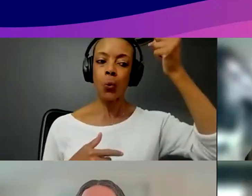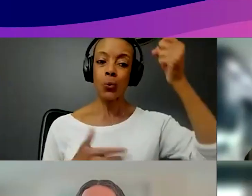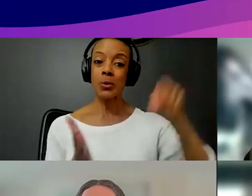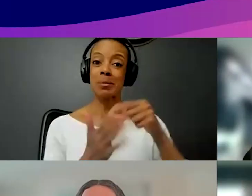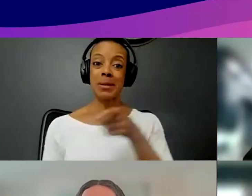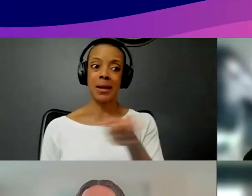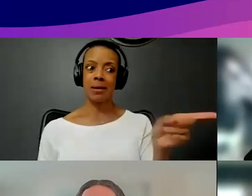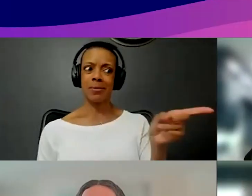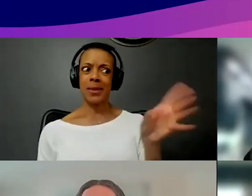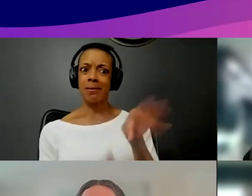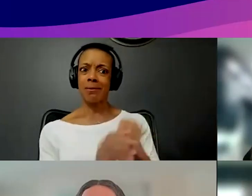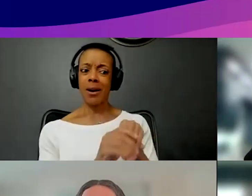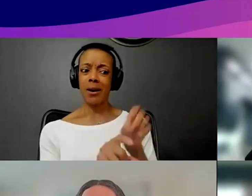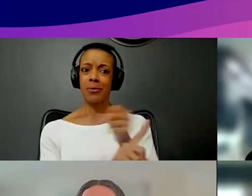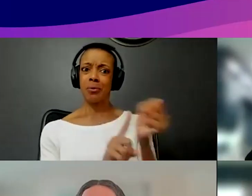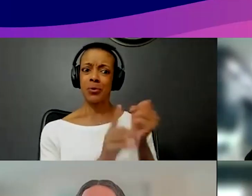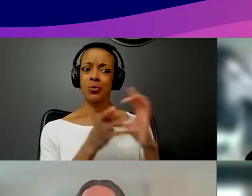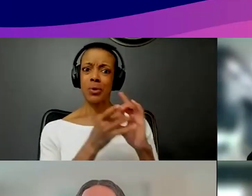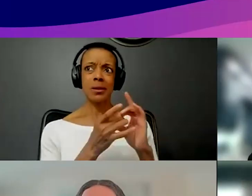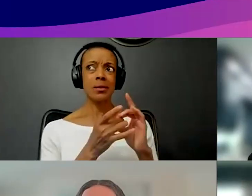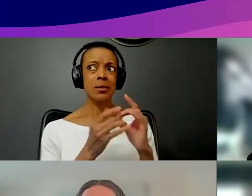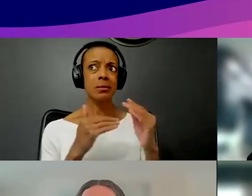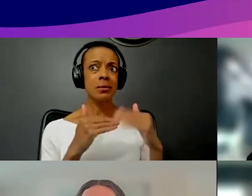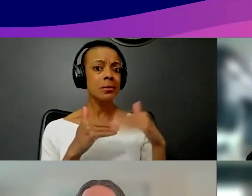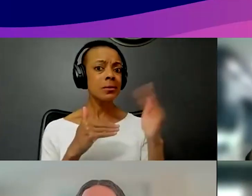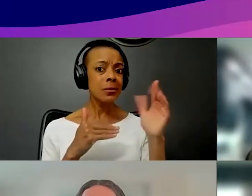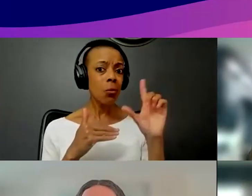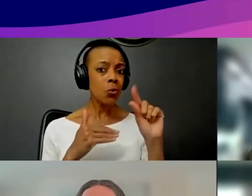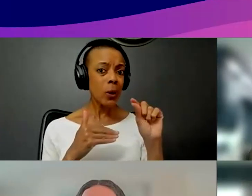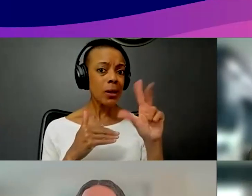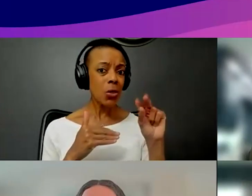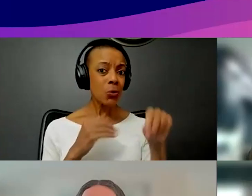in abusive relationships for up to 20 or 30 years. So,